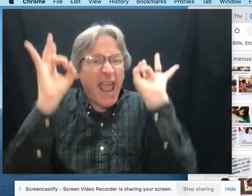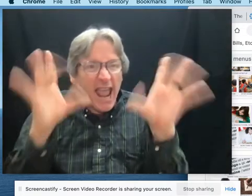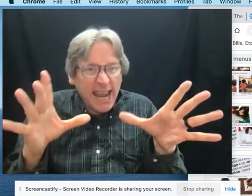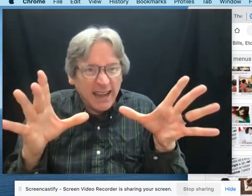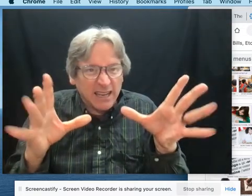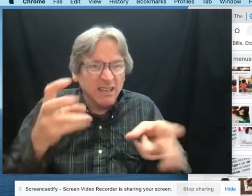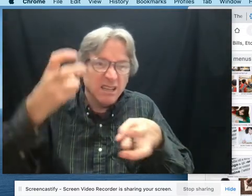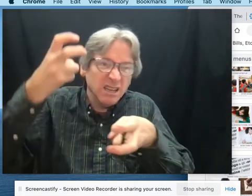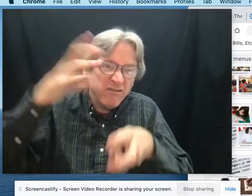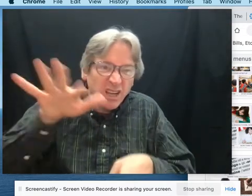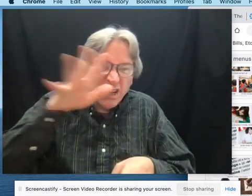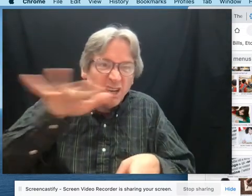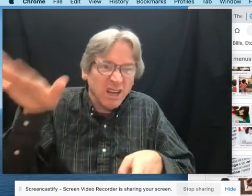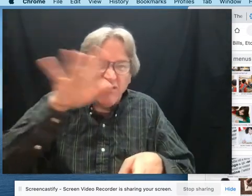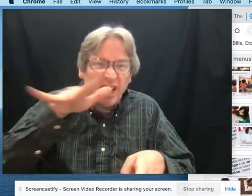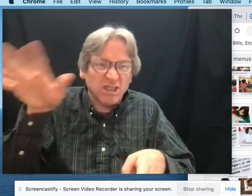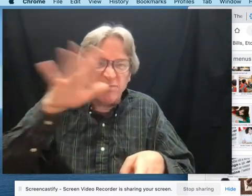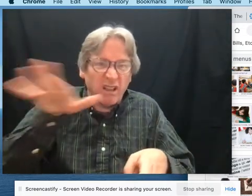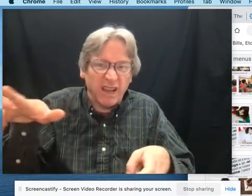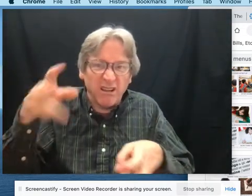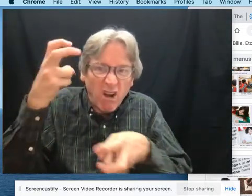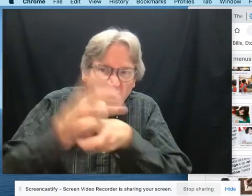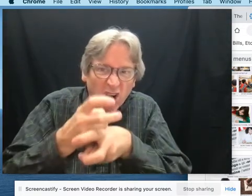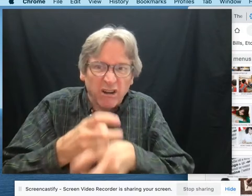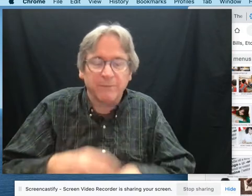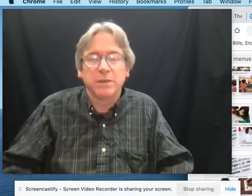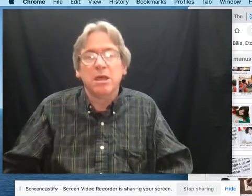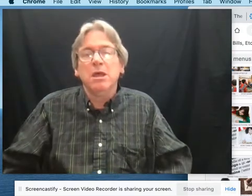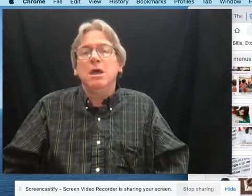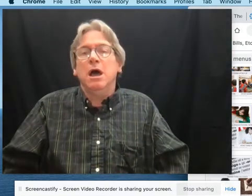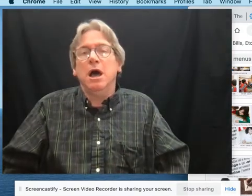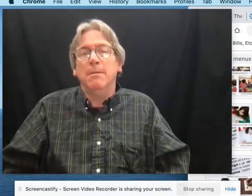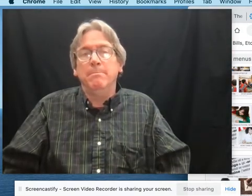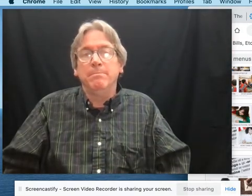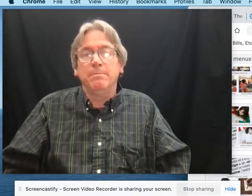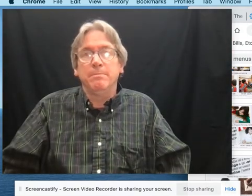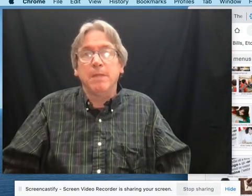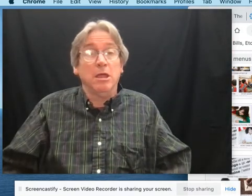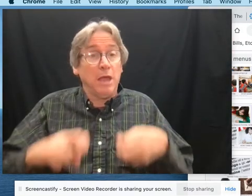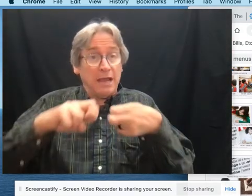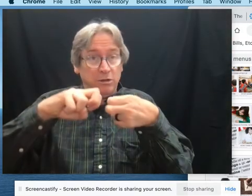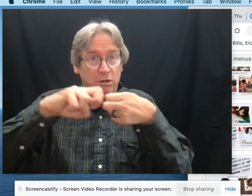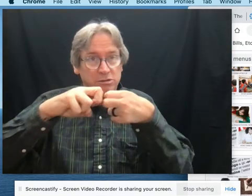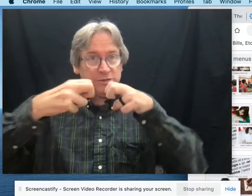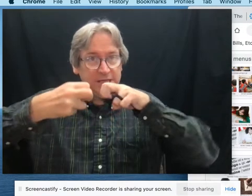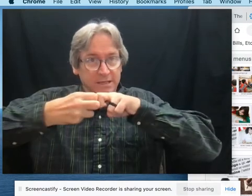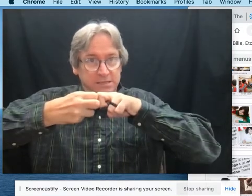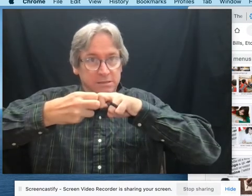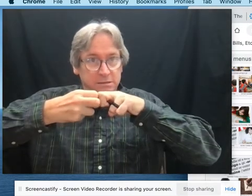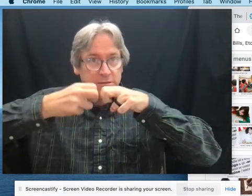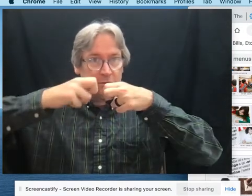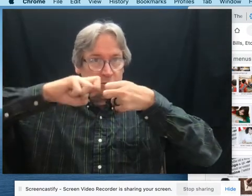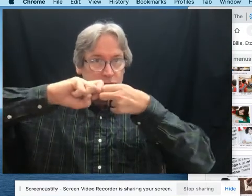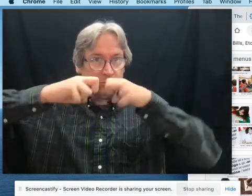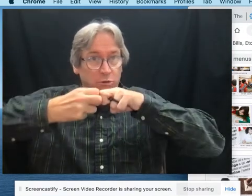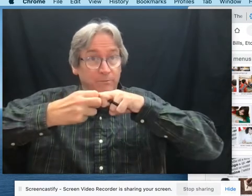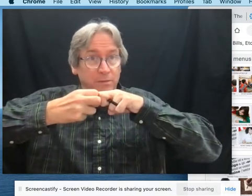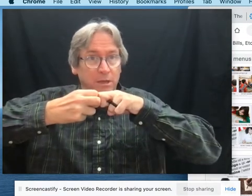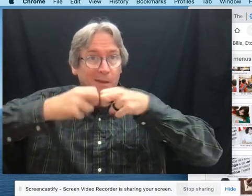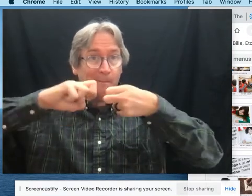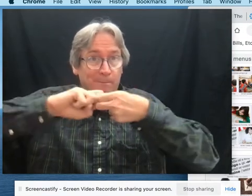i hate it fingerspelling hard um and you'll also see this